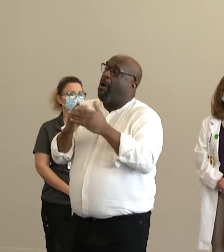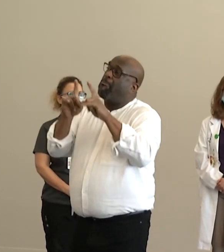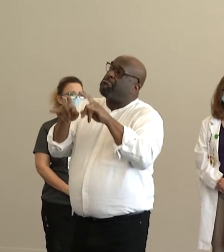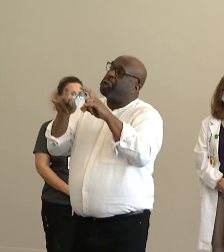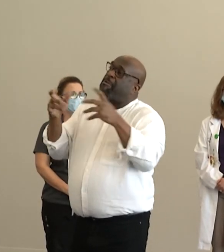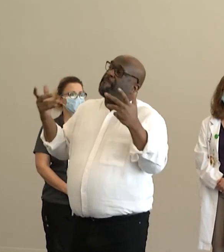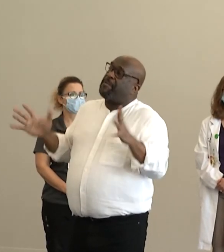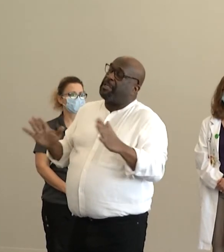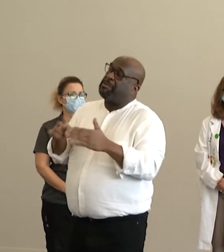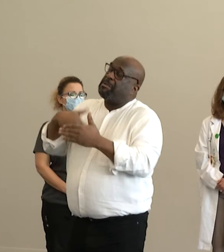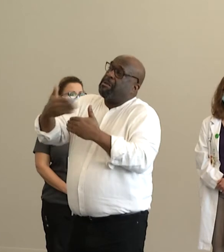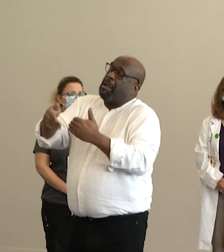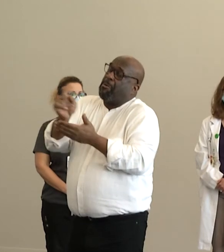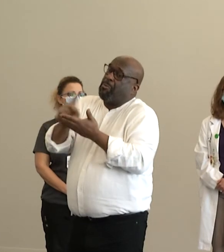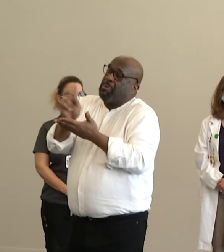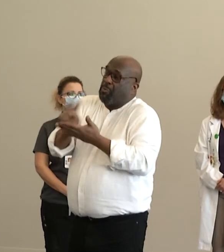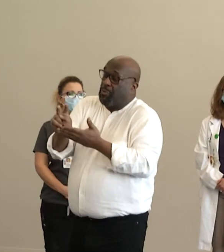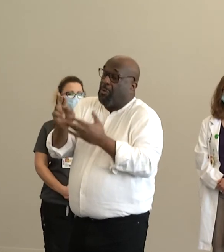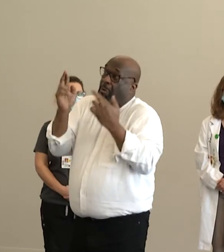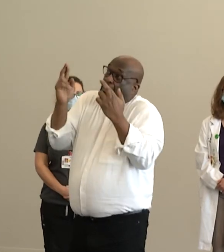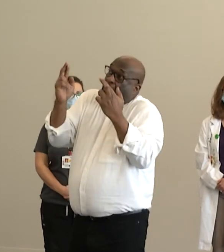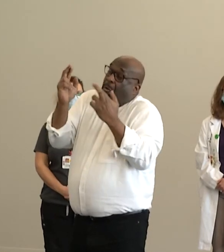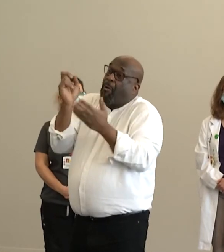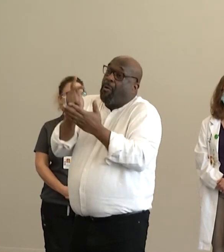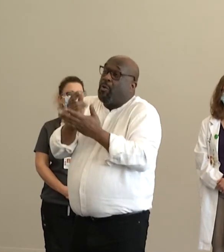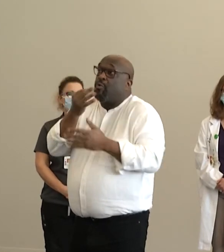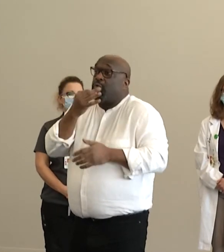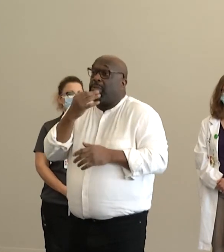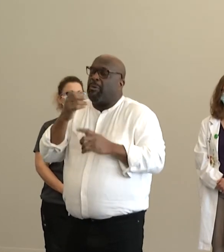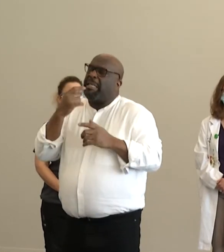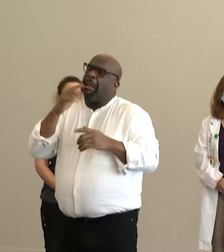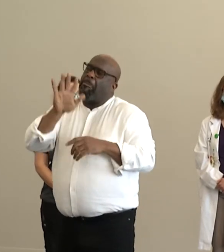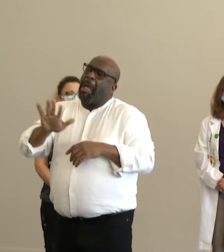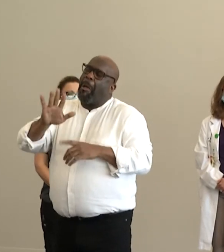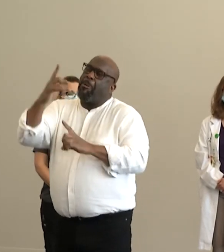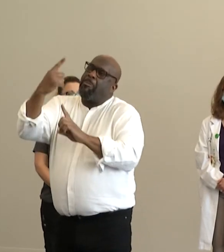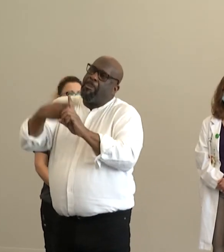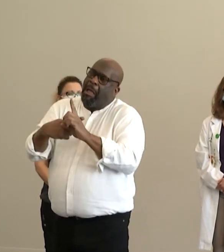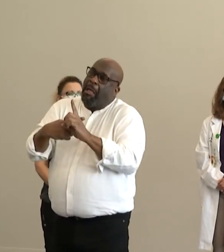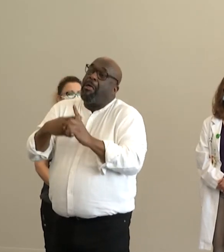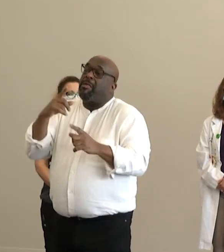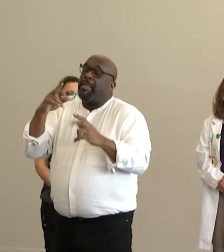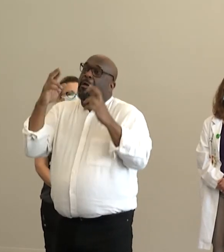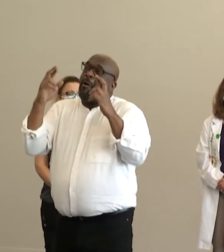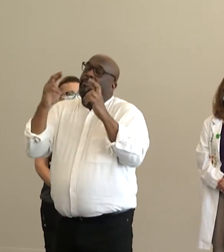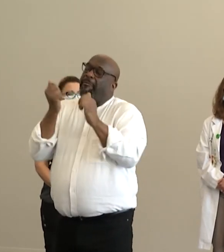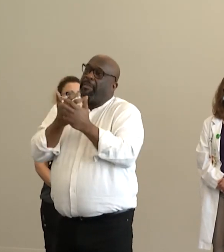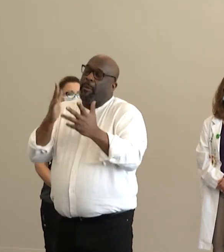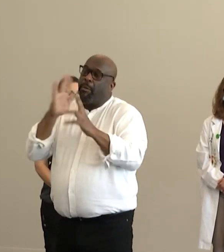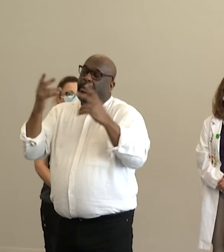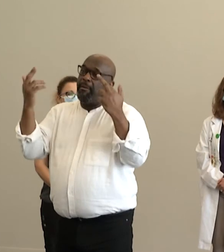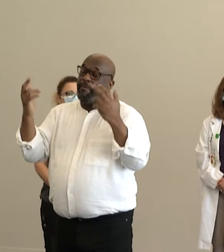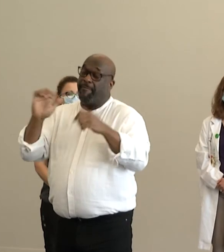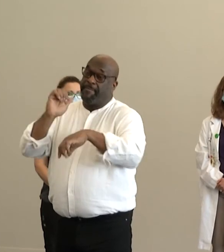of weeks. So I think that they were mentioning in the next month they're hoping to get it all finalized.